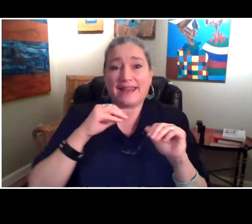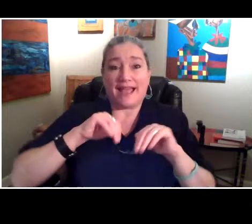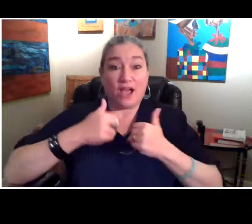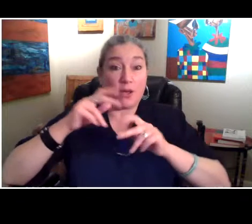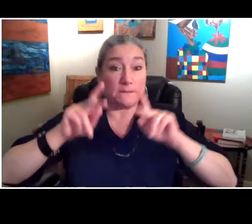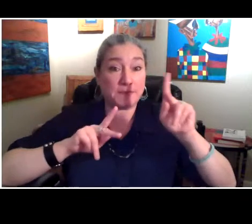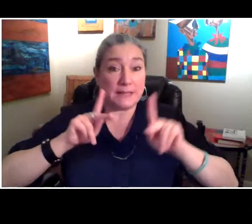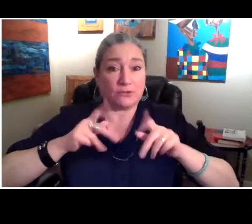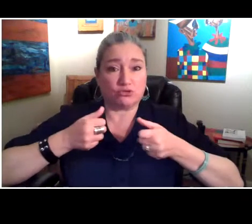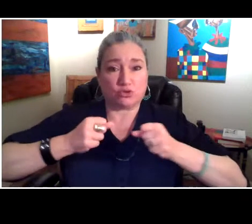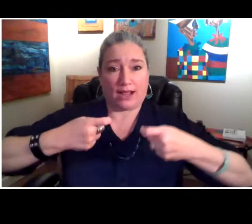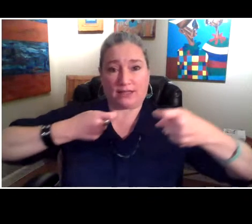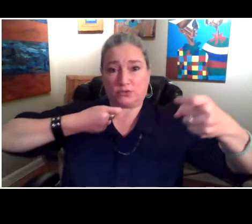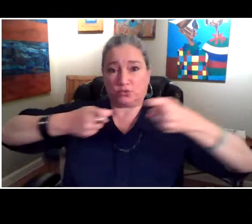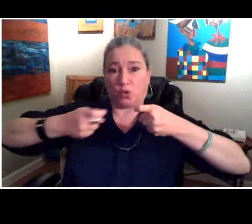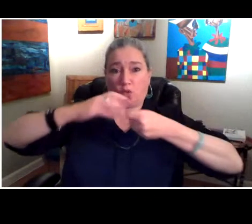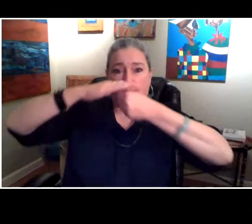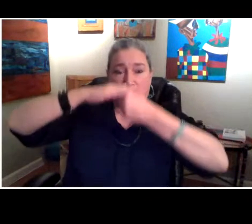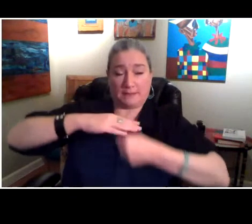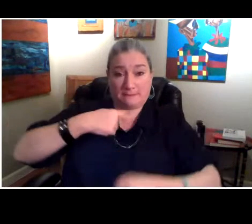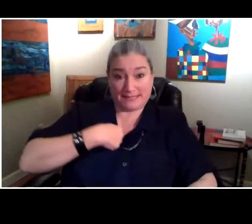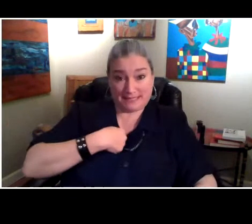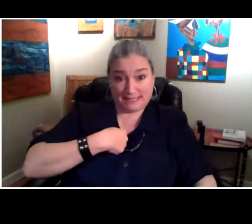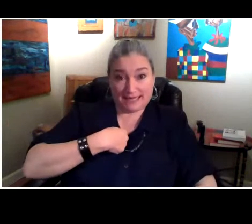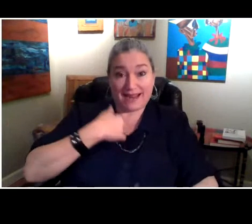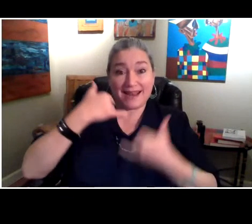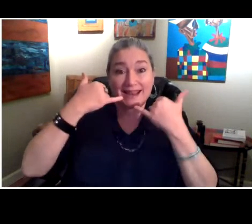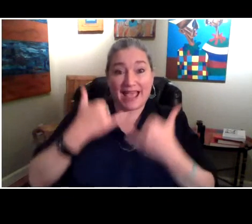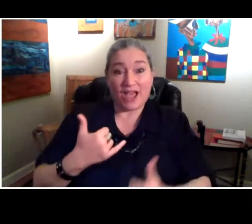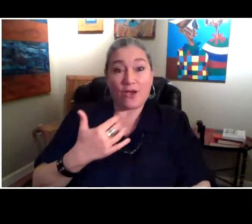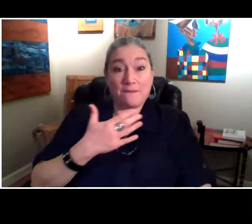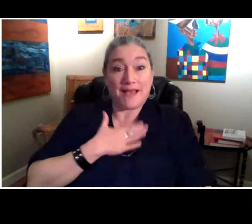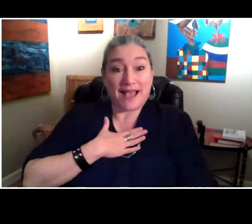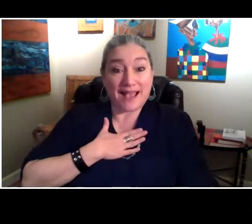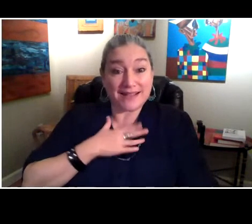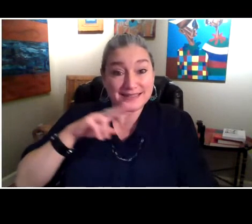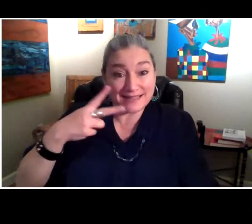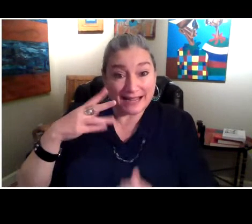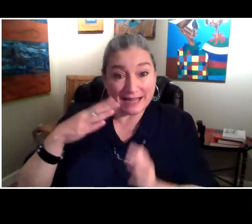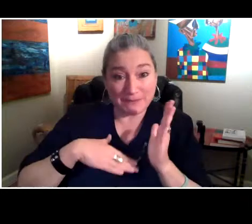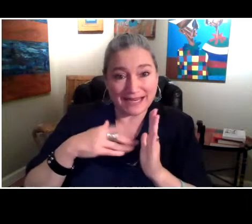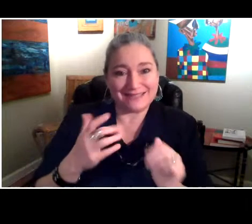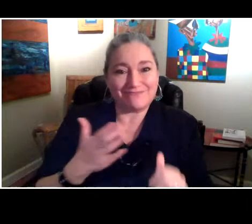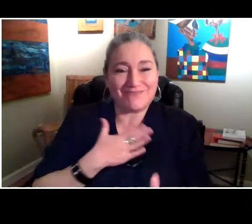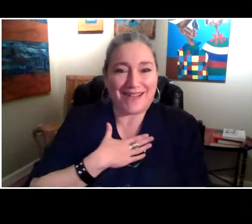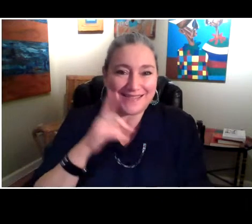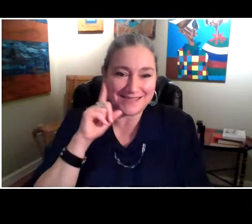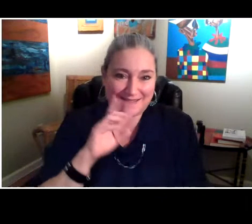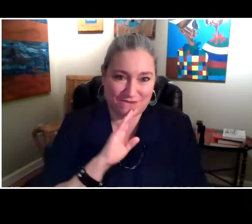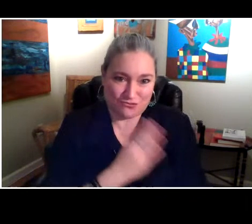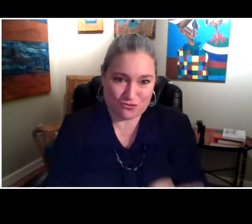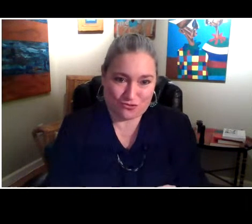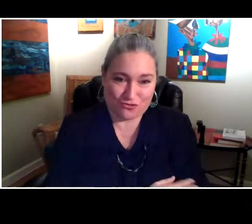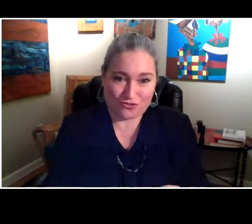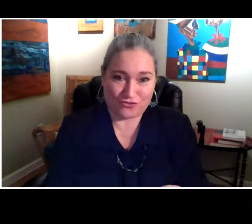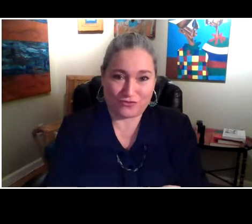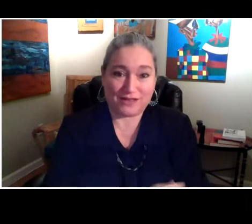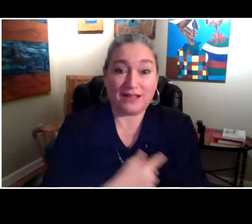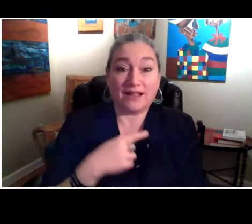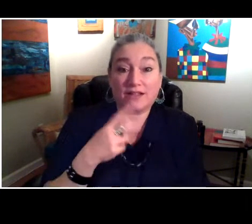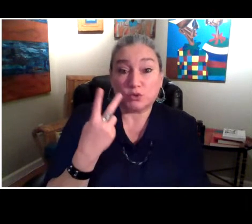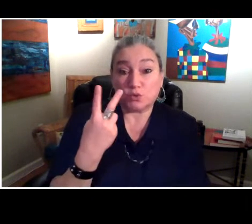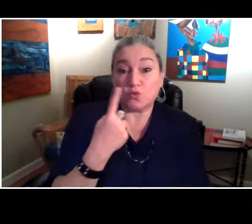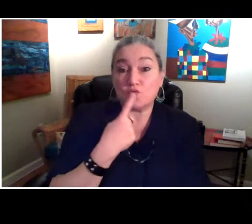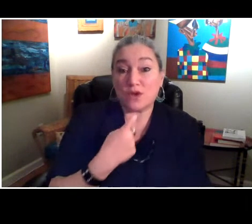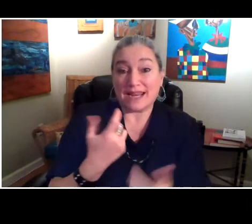scratched, Laura shares, again, I first painted myself and how people tried to control and oppress me. But now my second